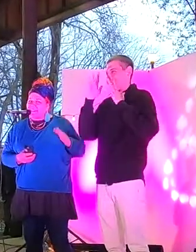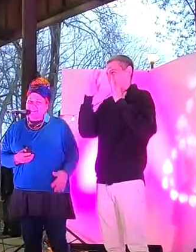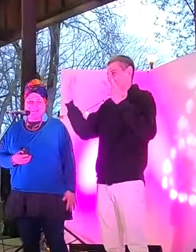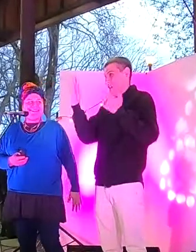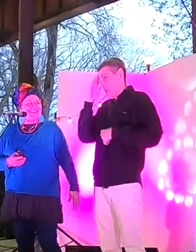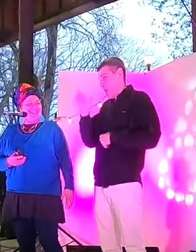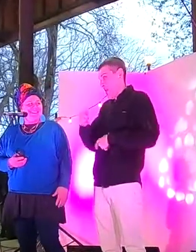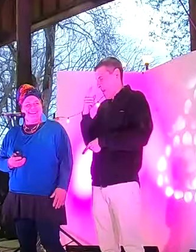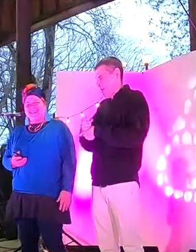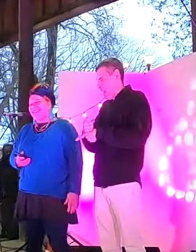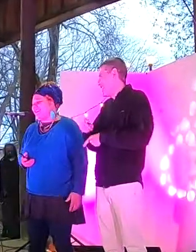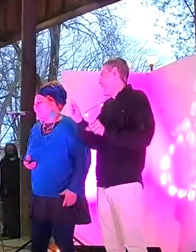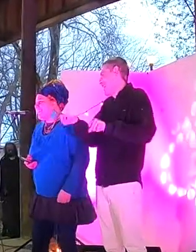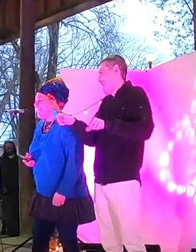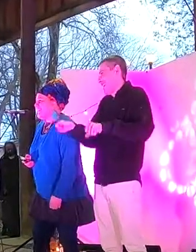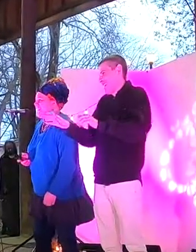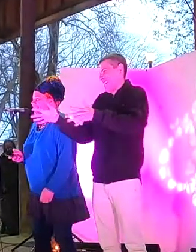not glitter?